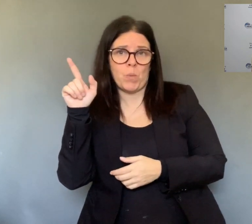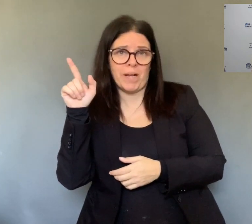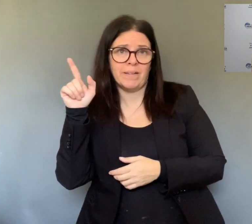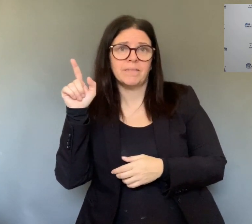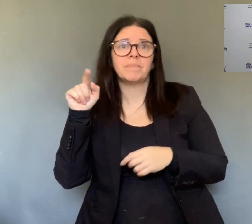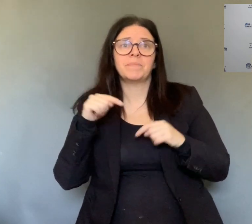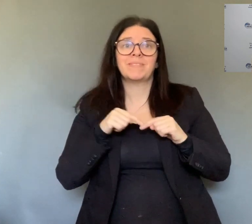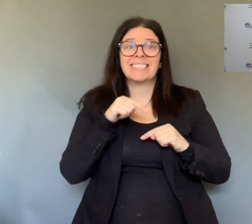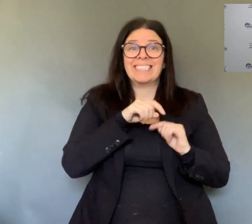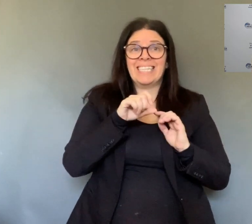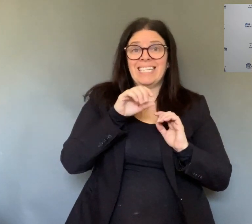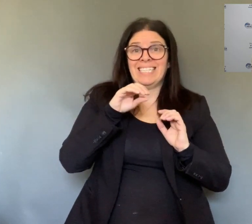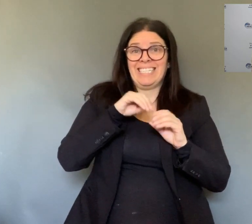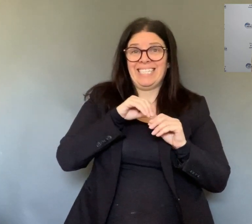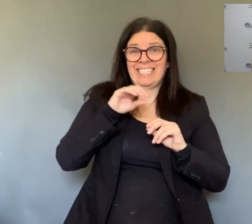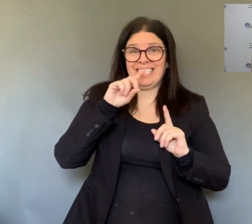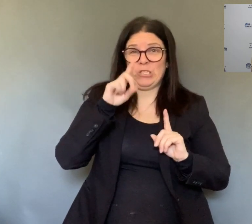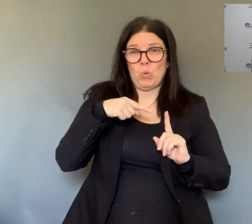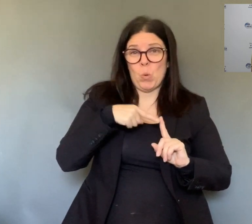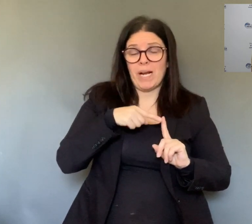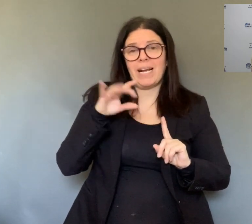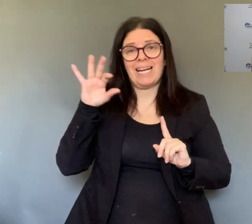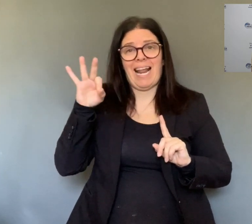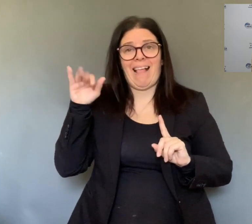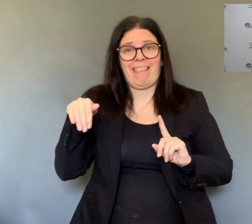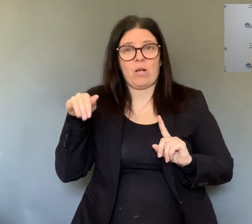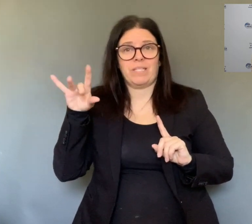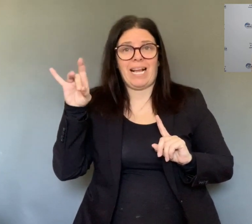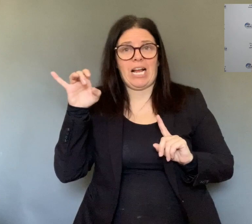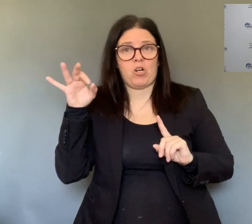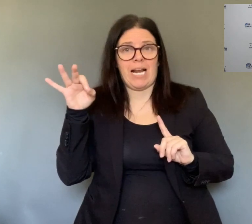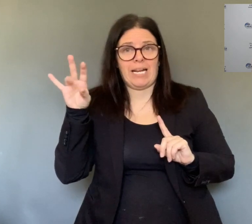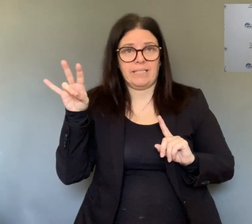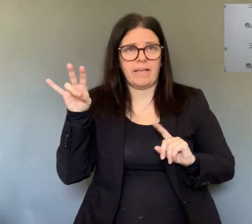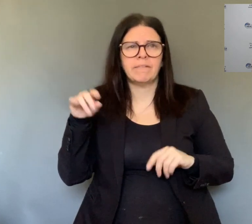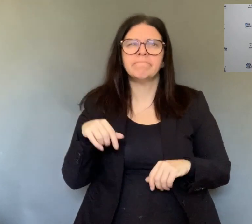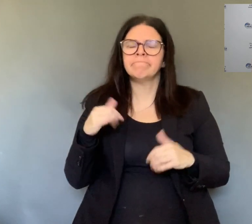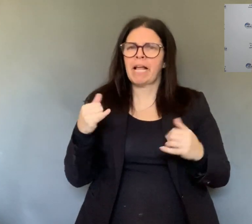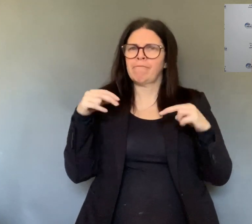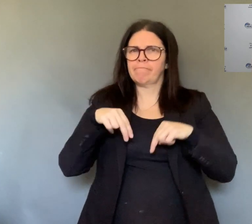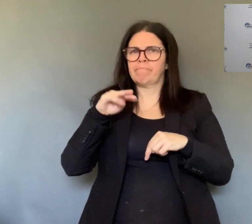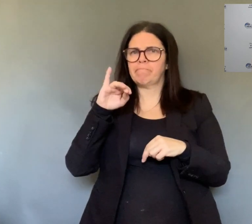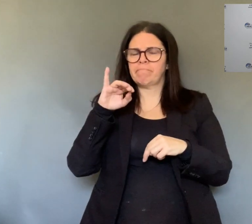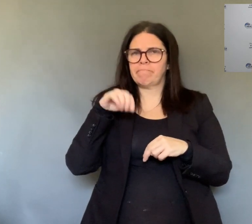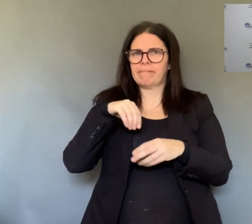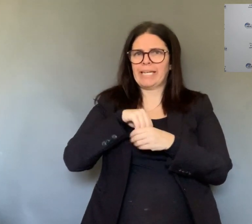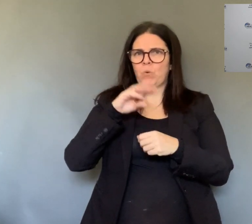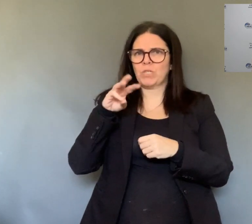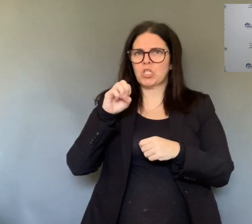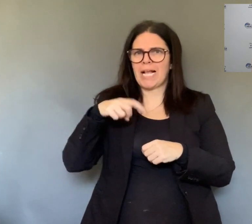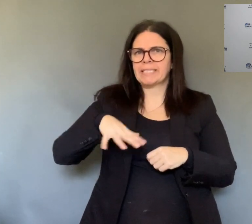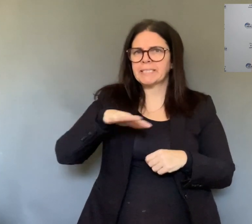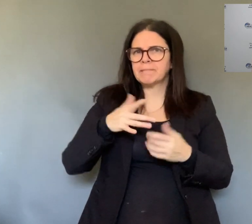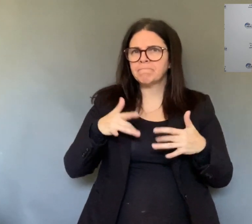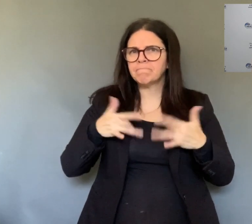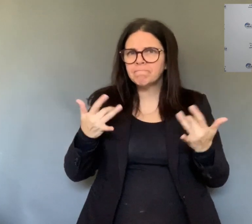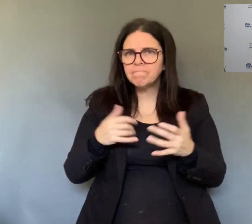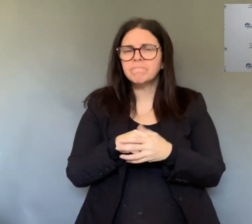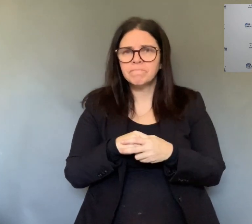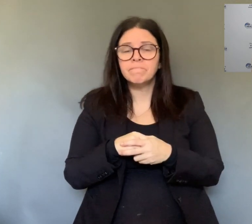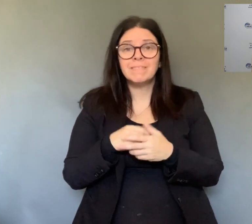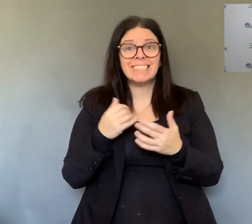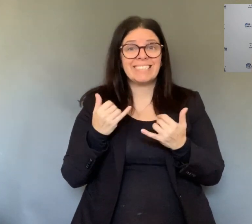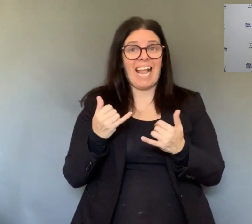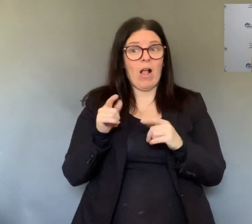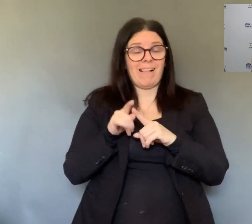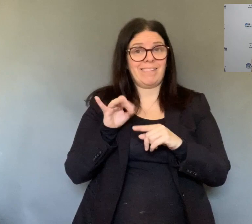long-term care and retirement homes. Our health unit is working with 17 long-term care and retirement homes